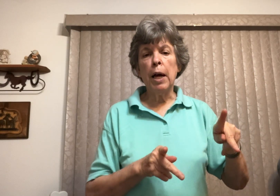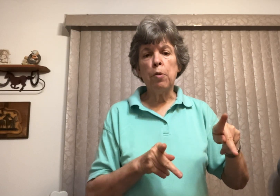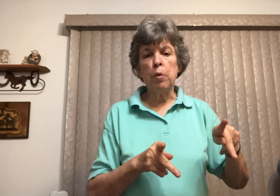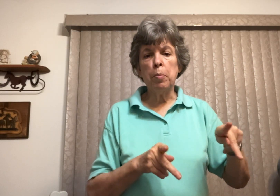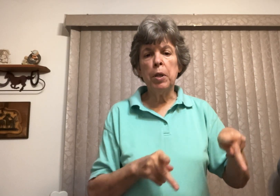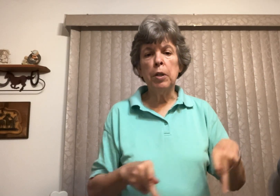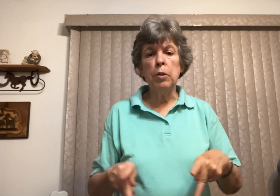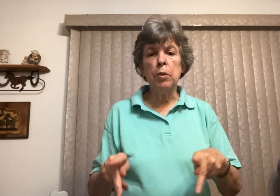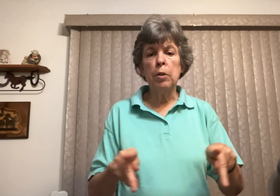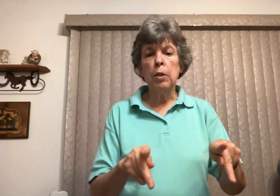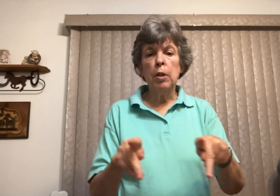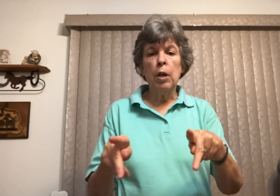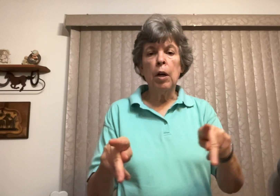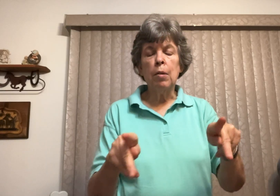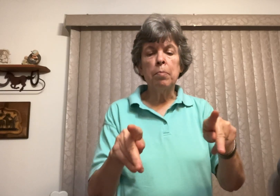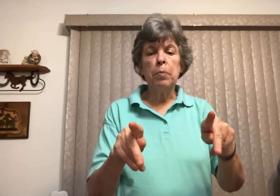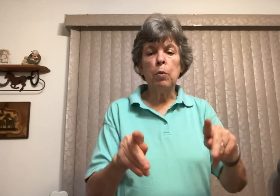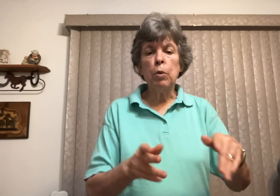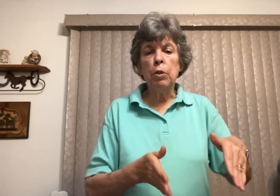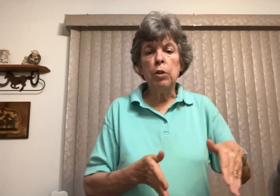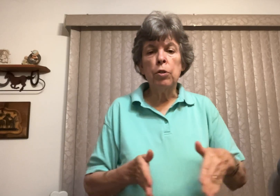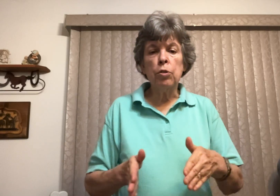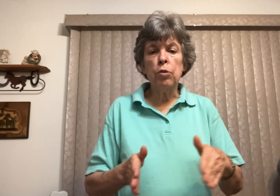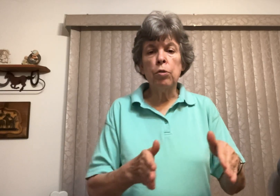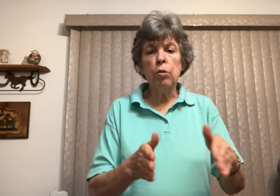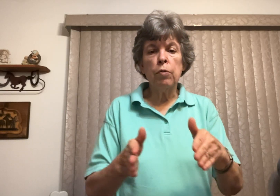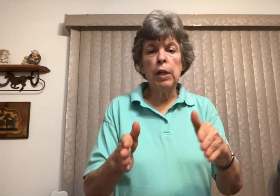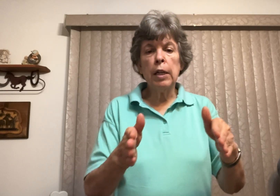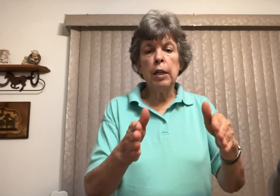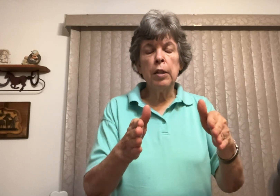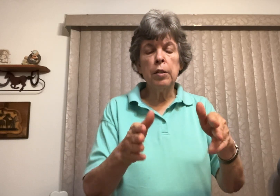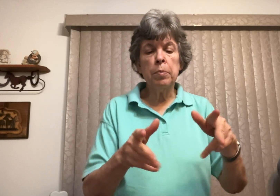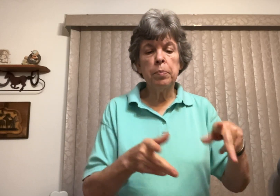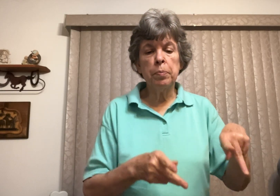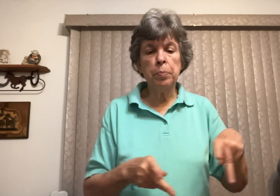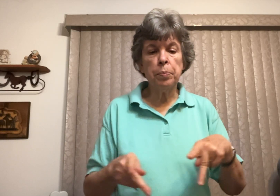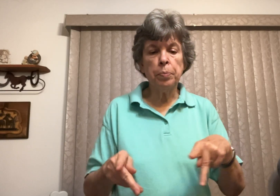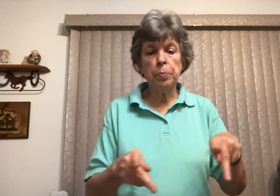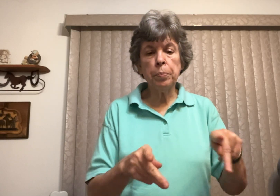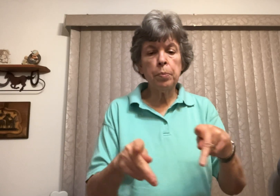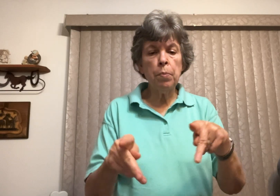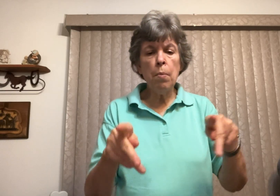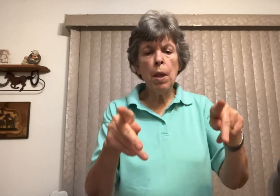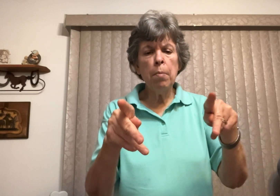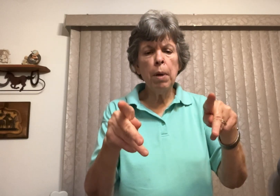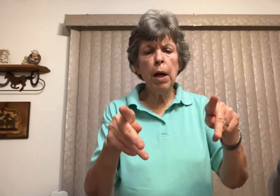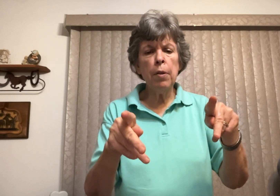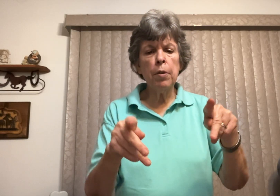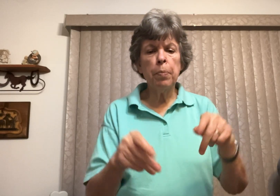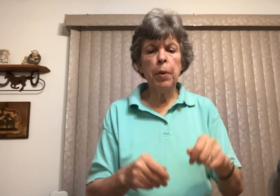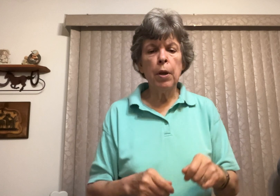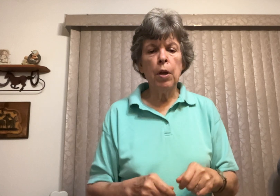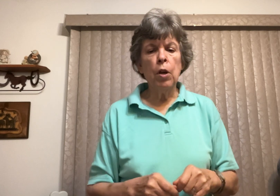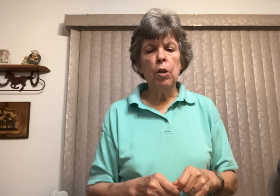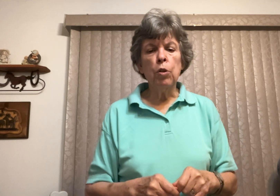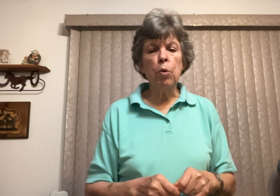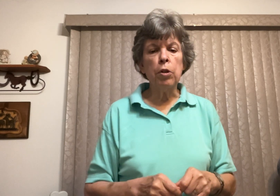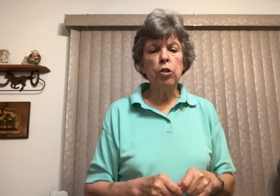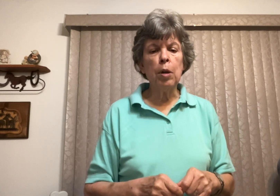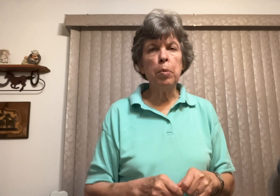with P's, or you can just do the flat hand. Path. You're the shepherd of